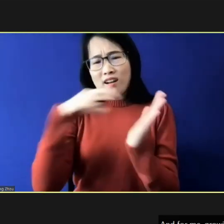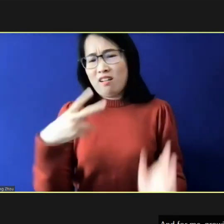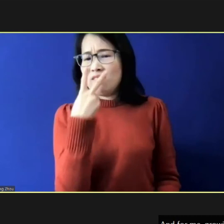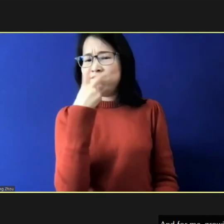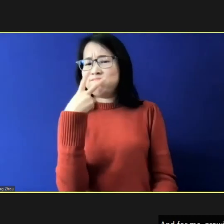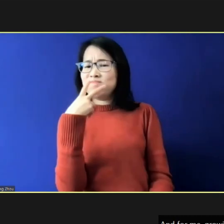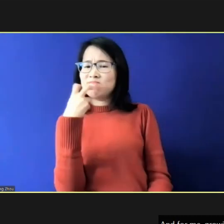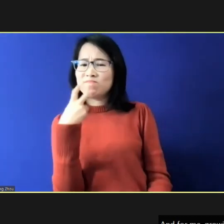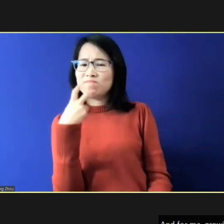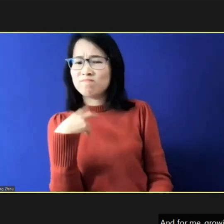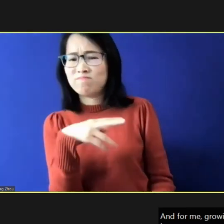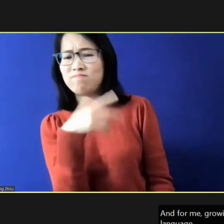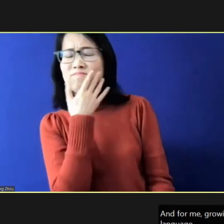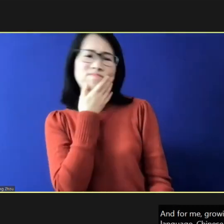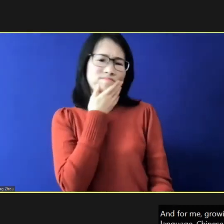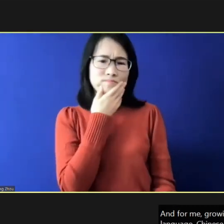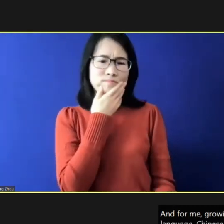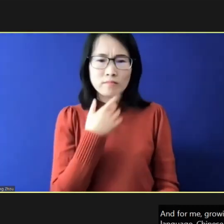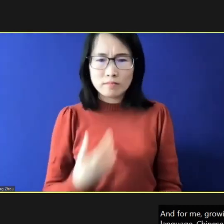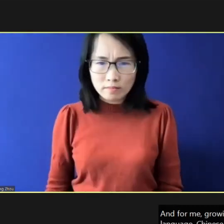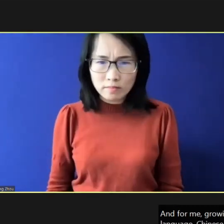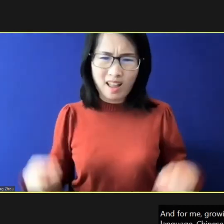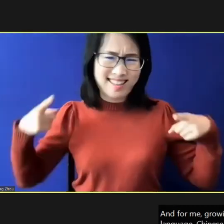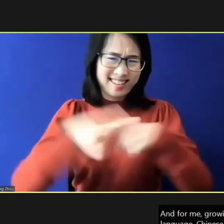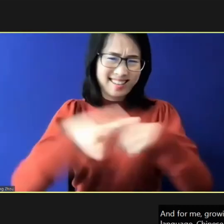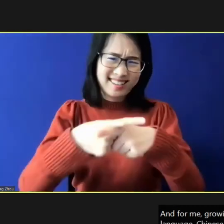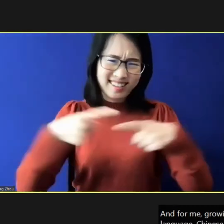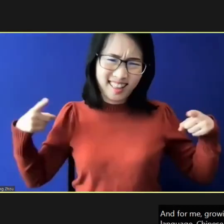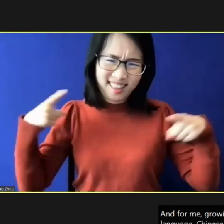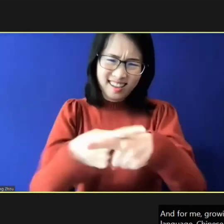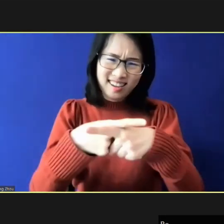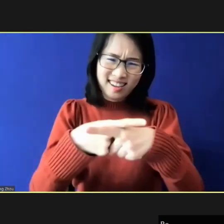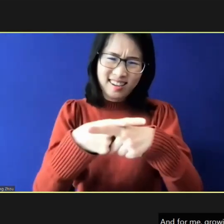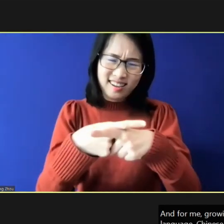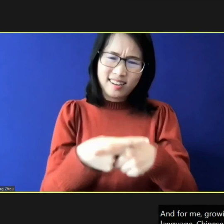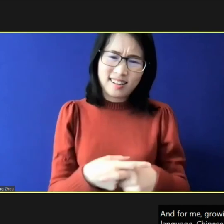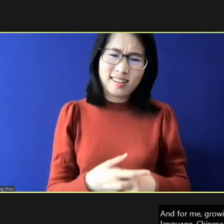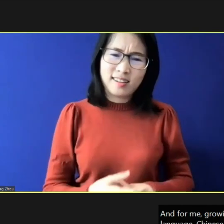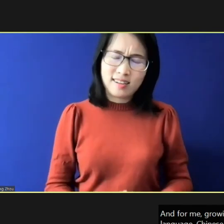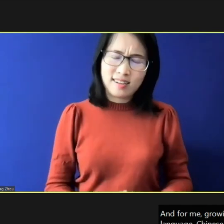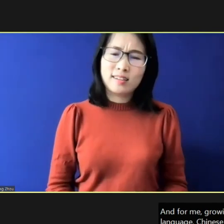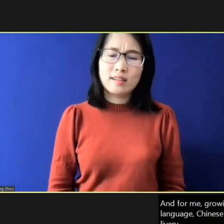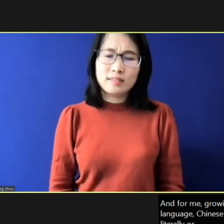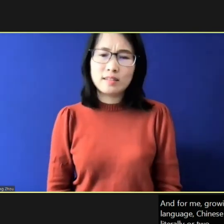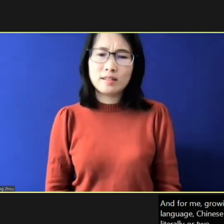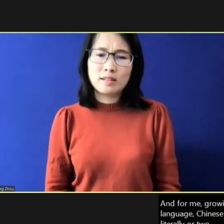with a natural sign language, Chinese sign language, being forced to either lip read